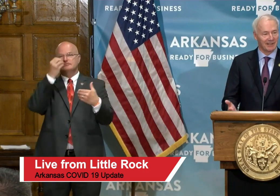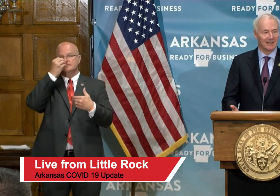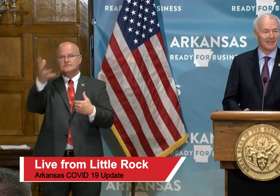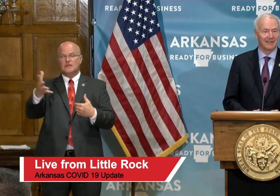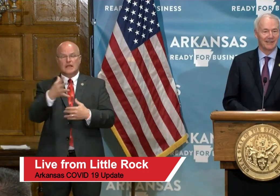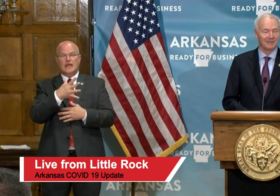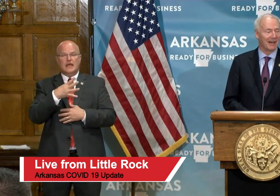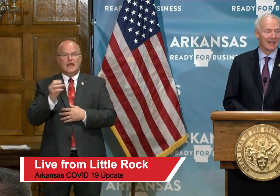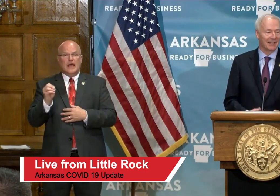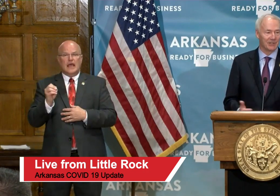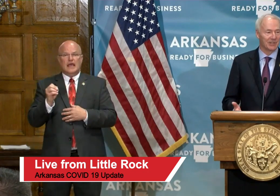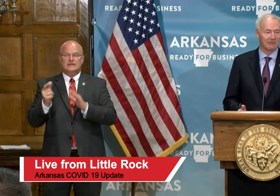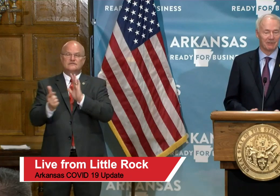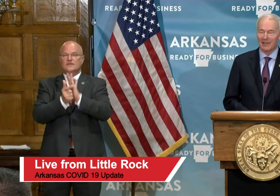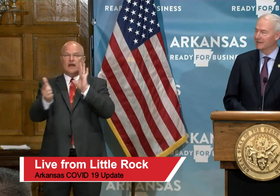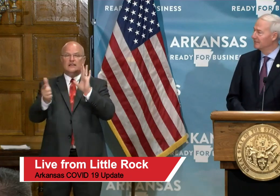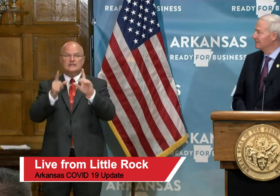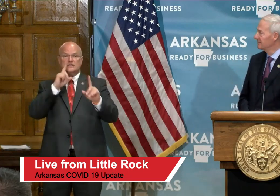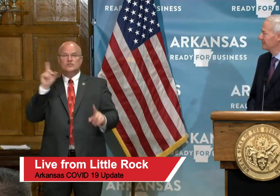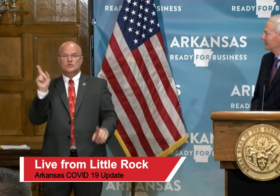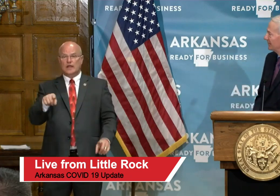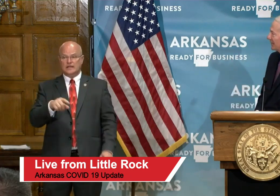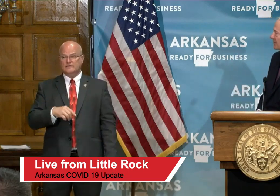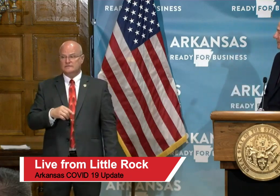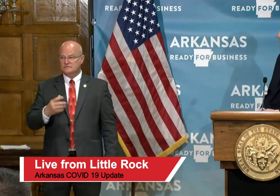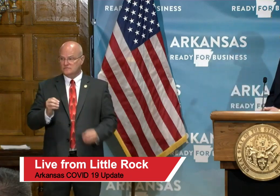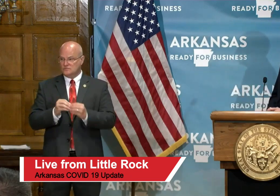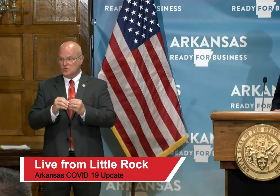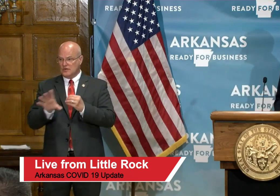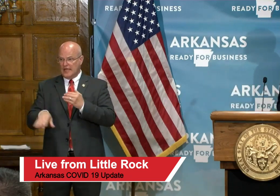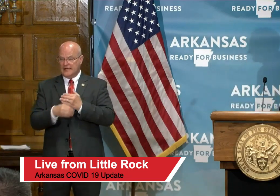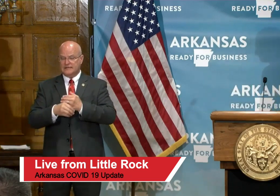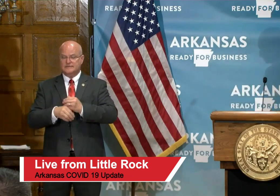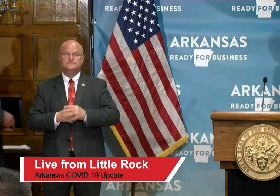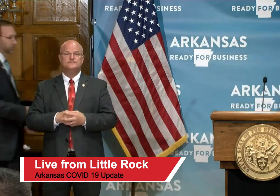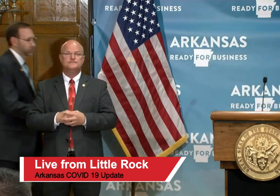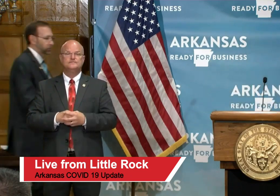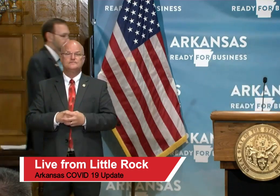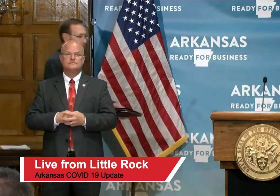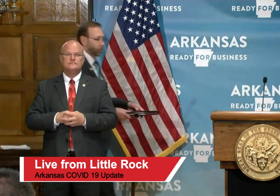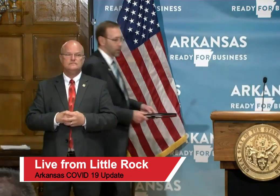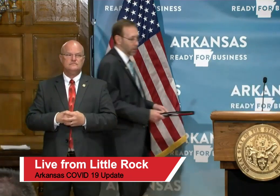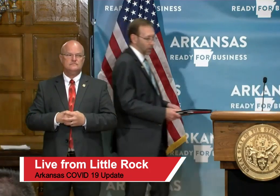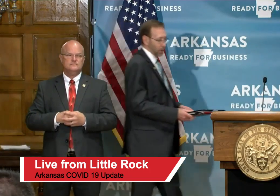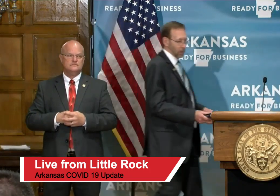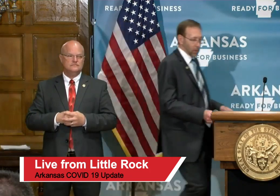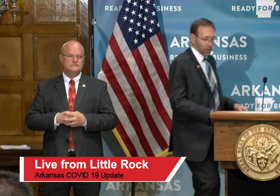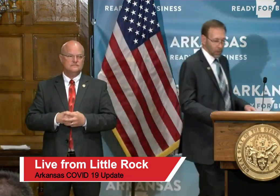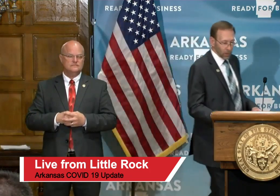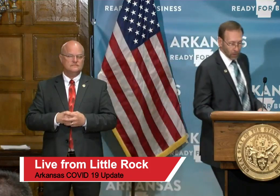this in violation of the directive. You have anything else, Dr. Smith?